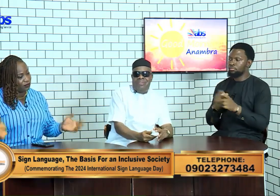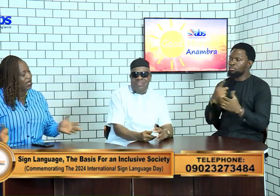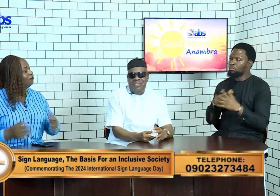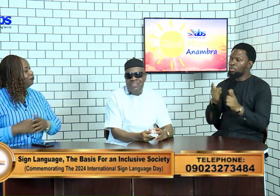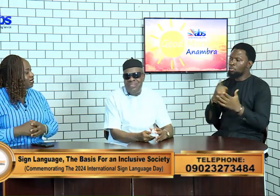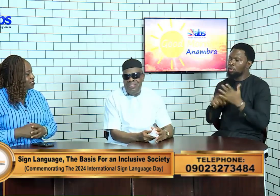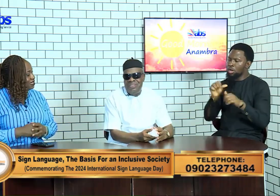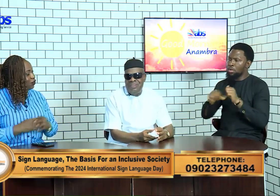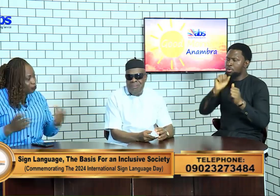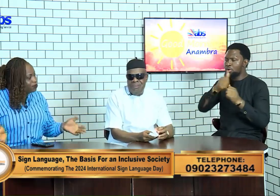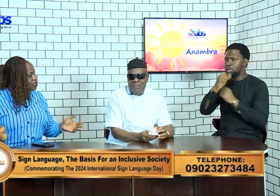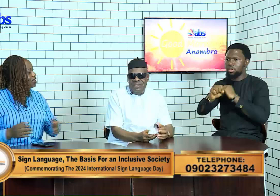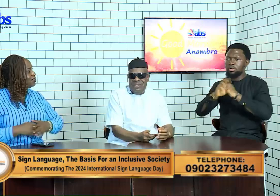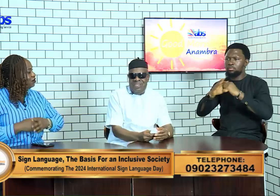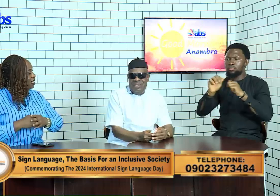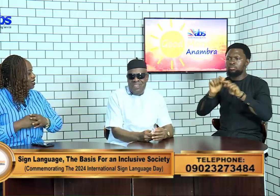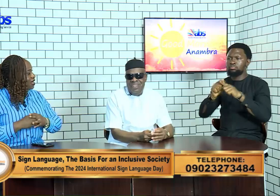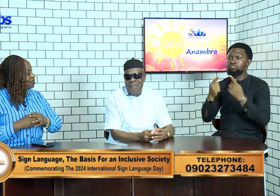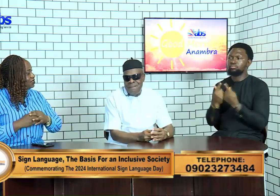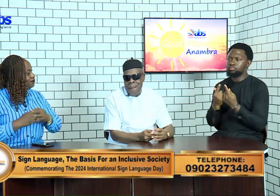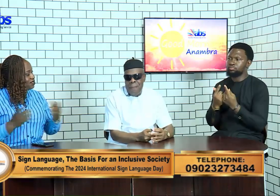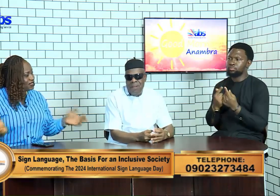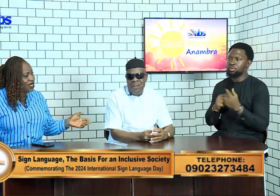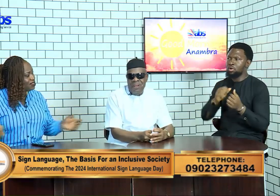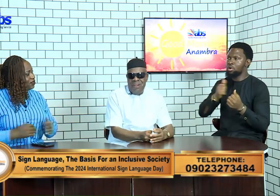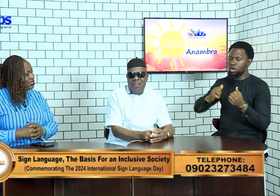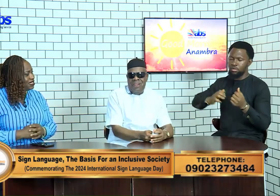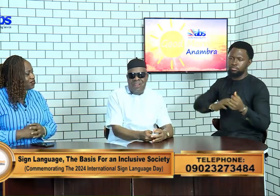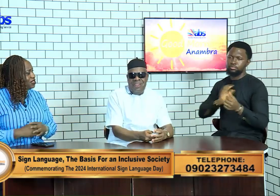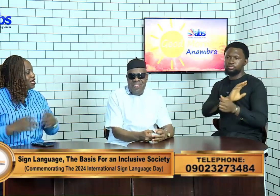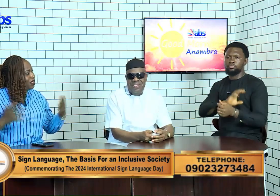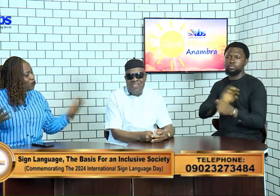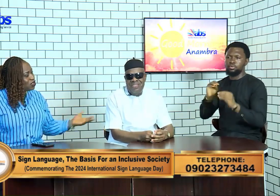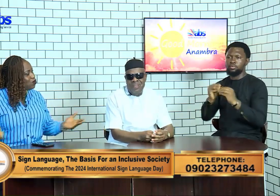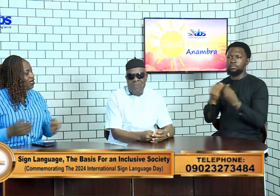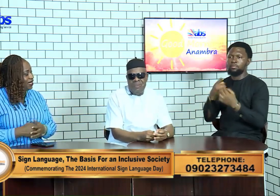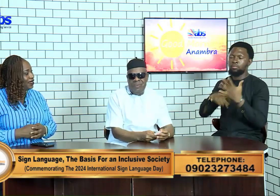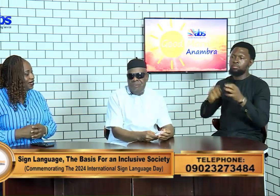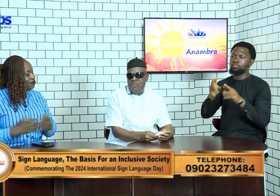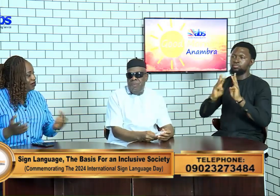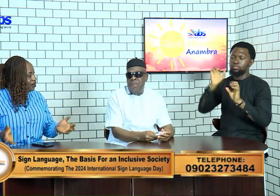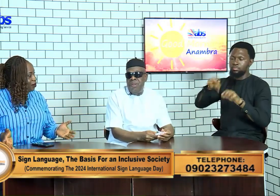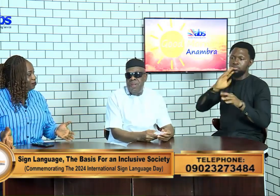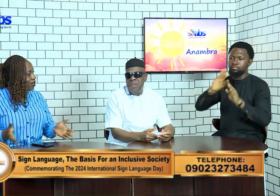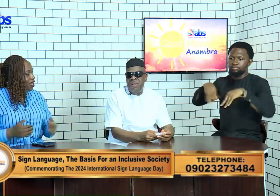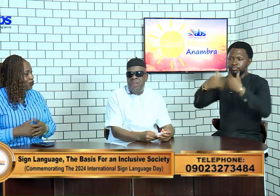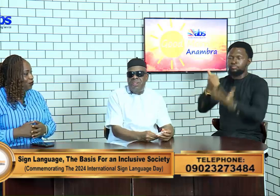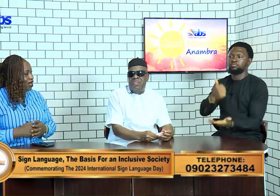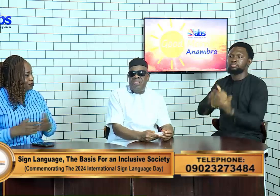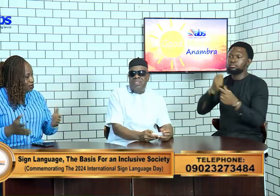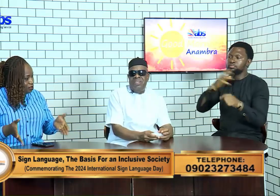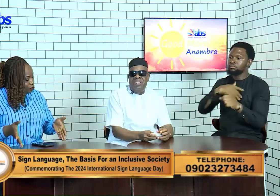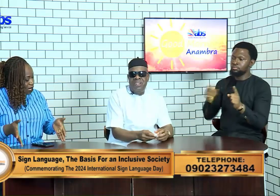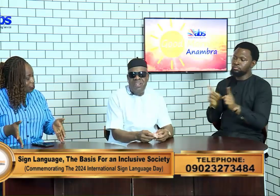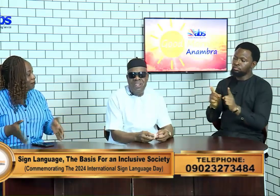about other advocacy groups, other civil society organizations? In what way can they render help?